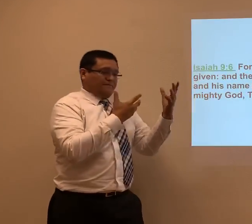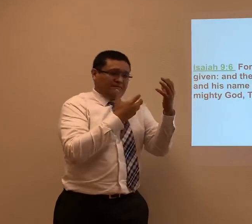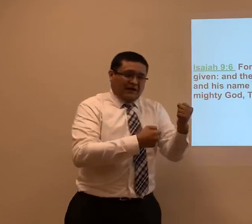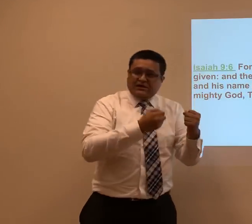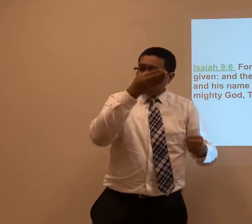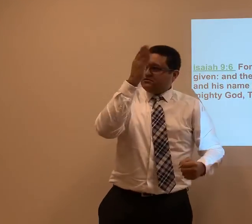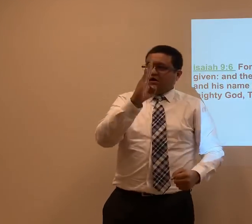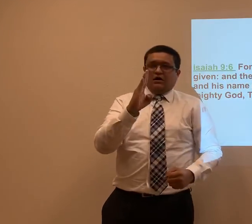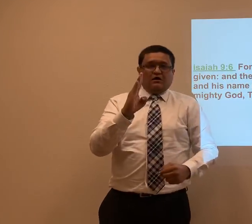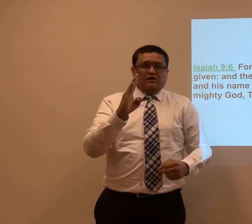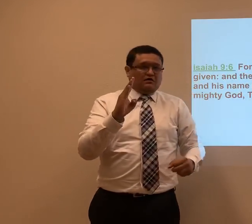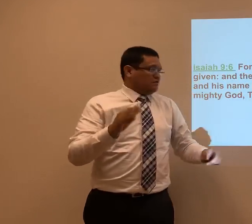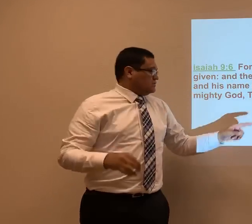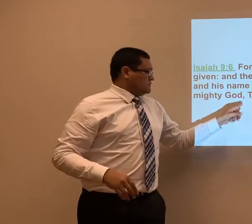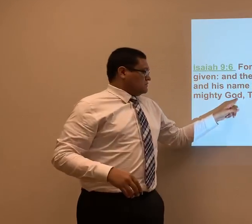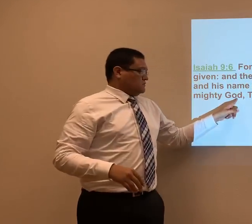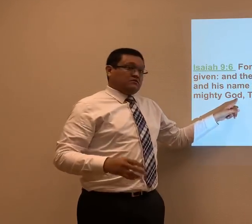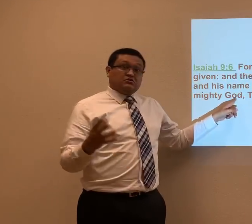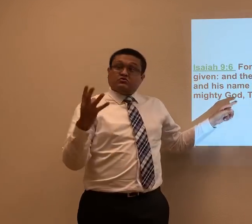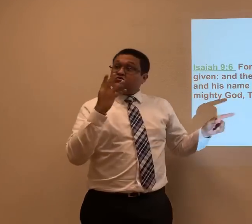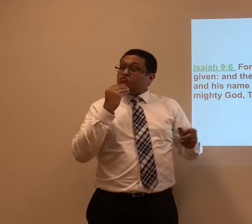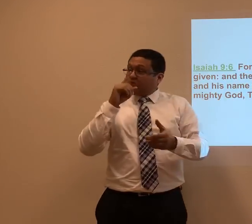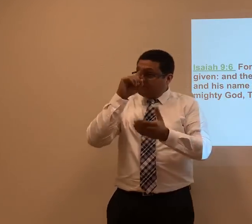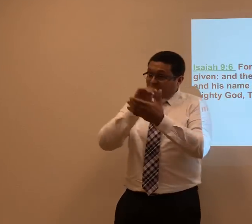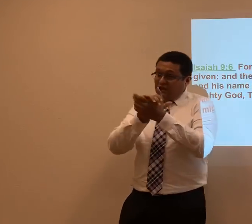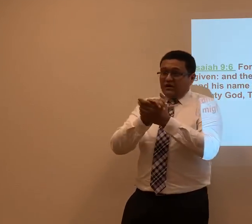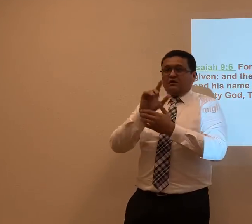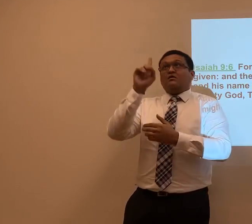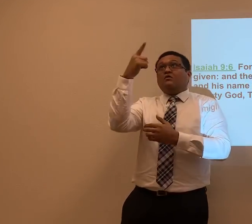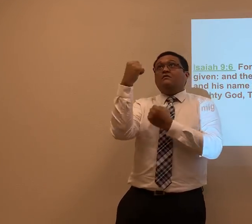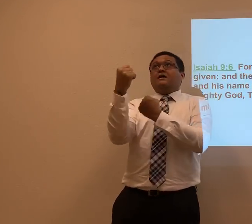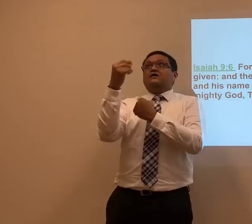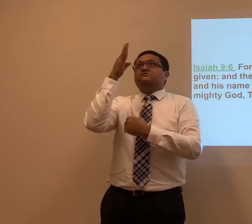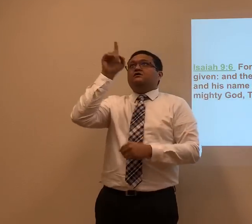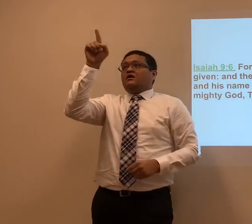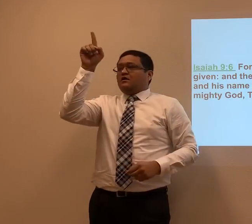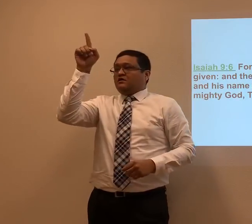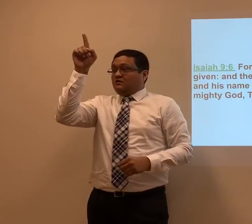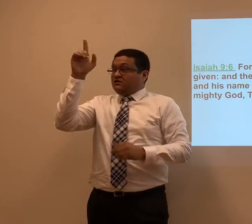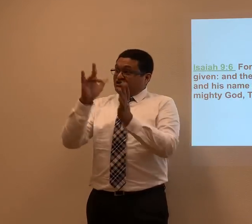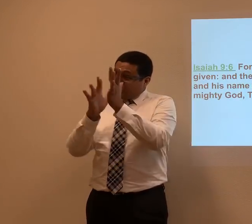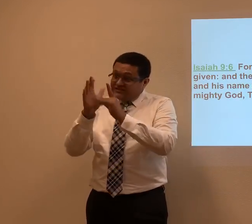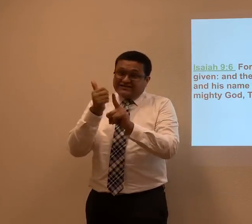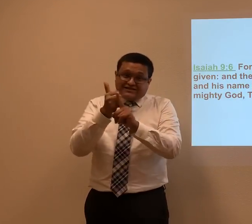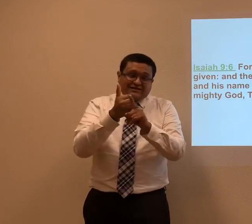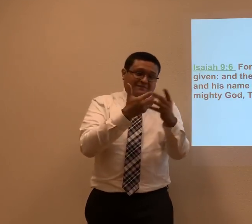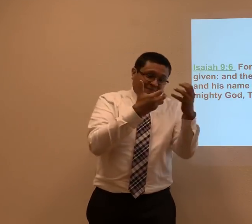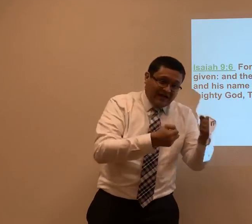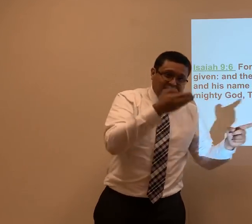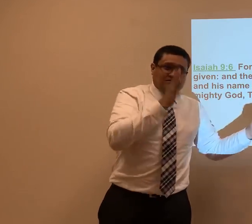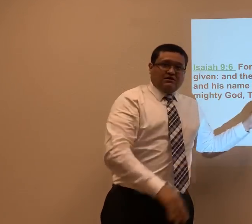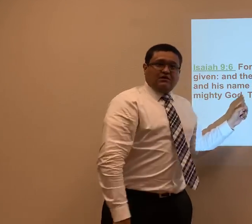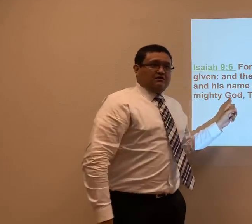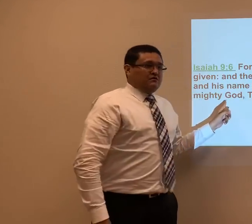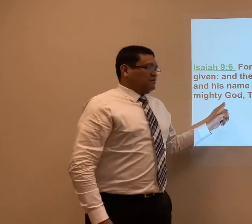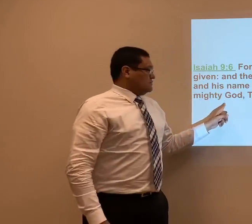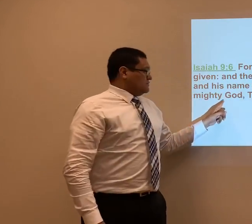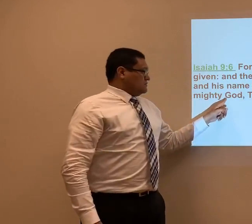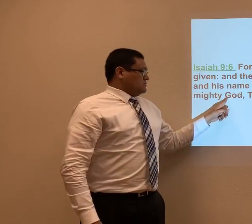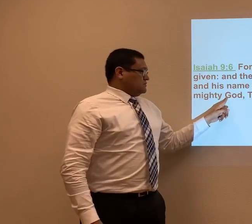And He is the mighty God. So the Jewish people believe that there is one powerful God. And they trust that